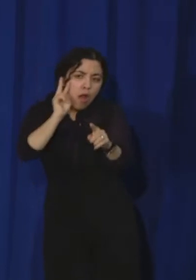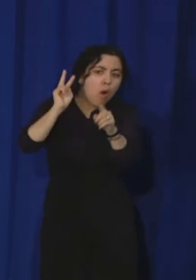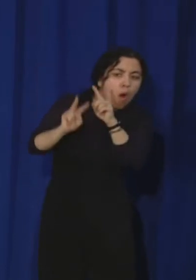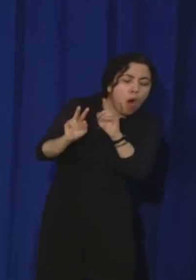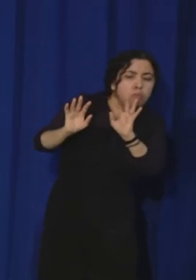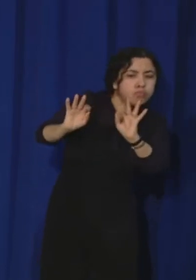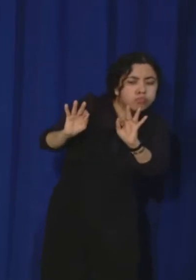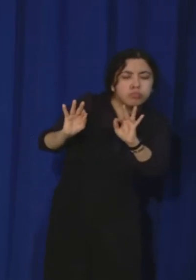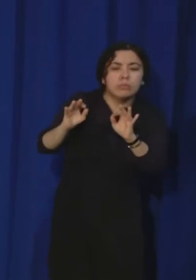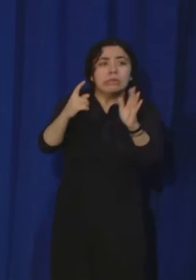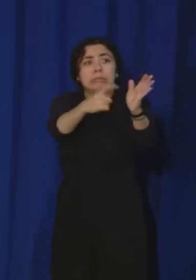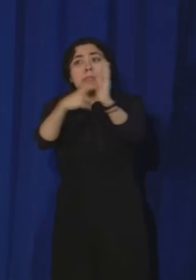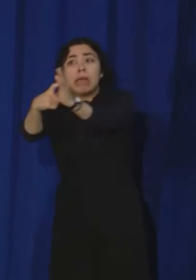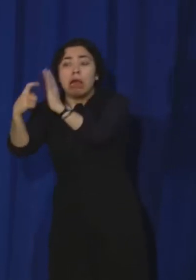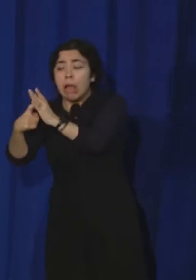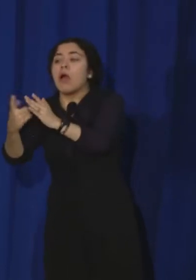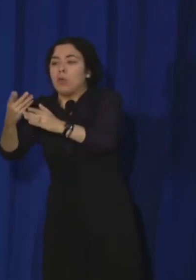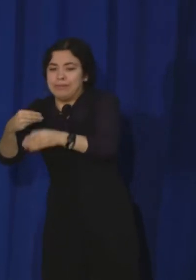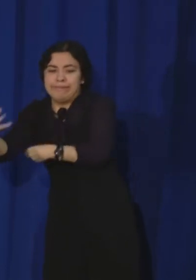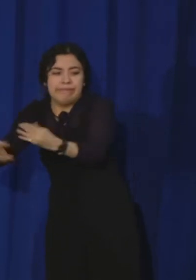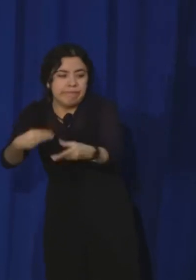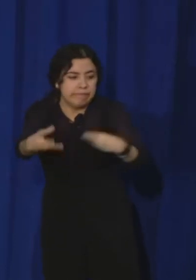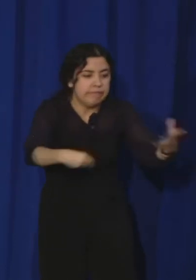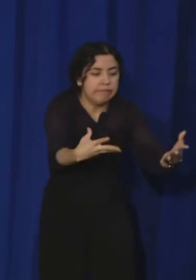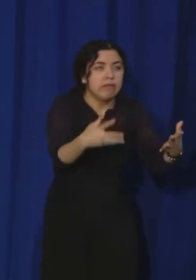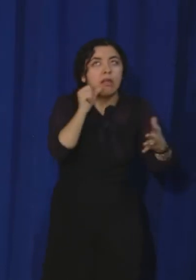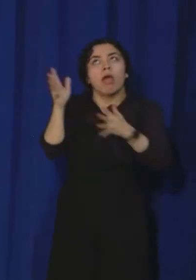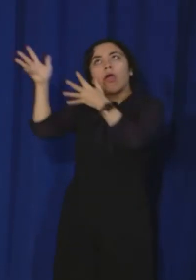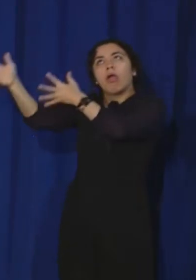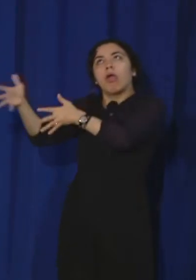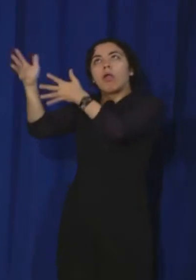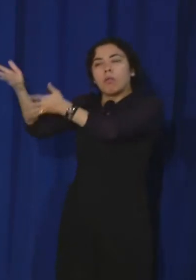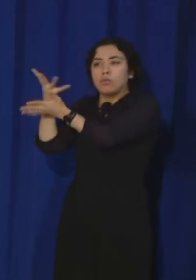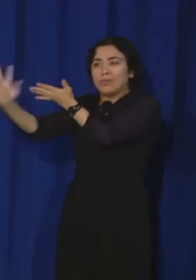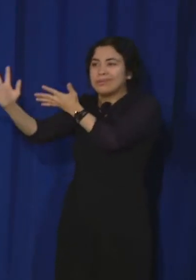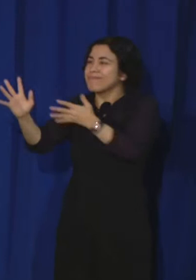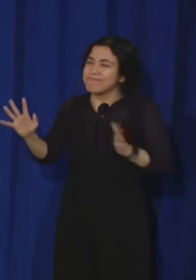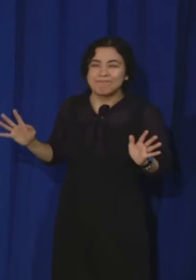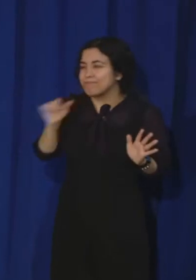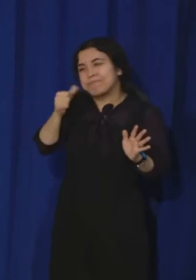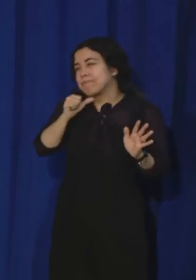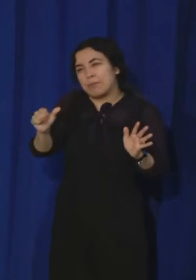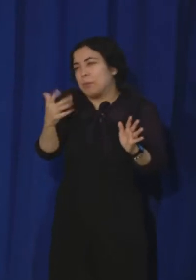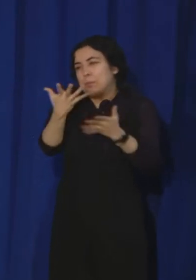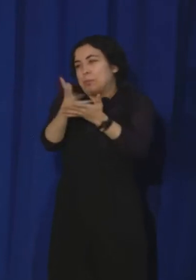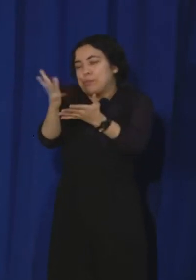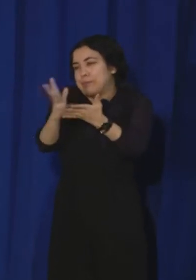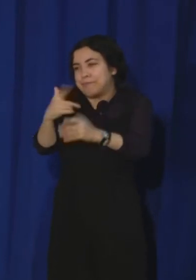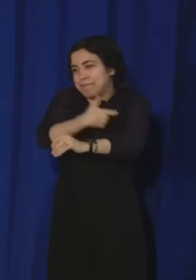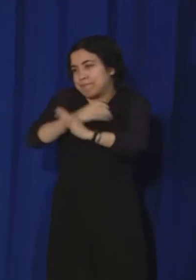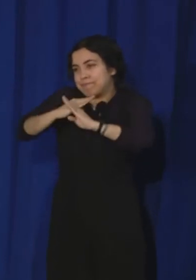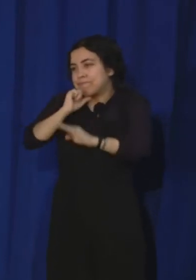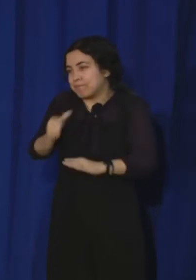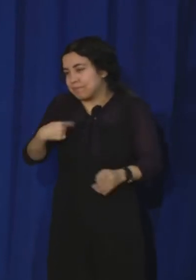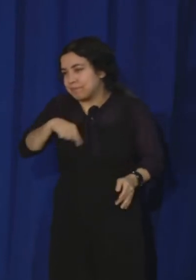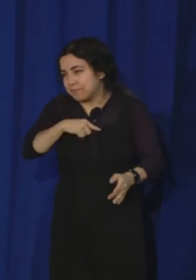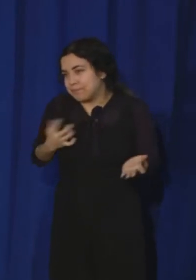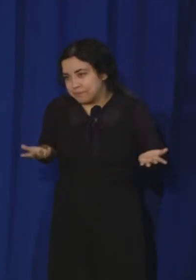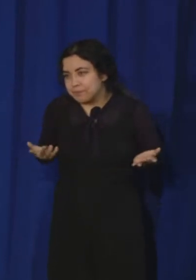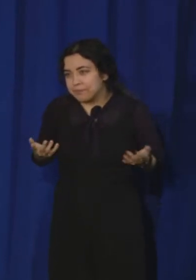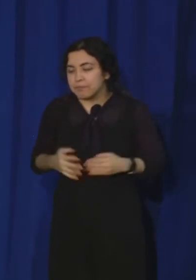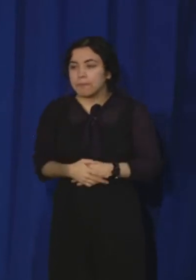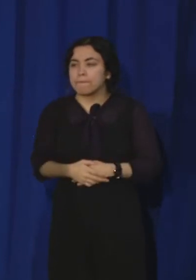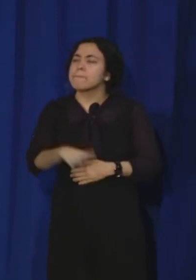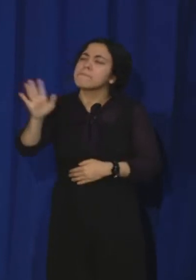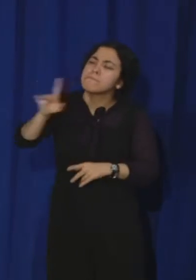shelf. But most importantly, absolutely, vaccine is not going to waste. And what's your reaction to Health and Human Services